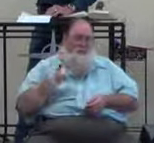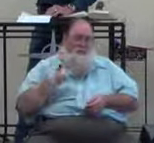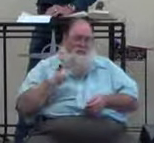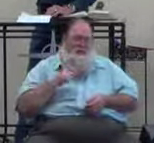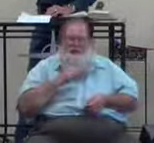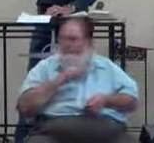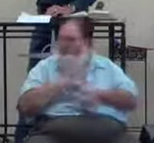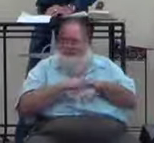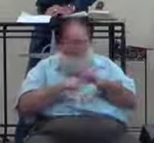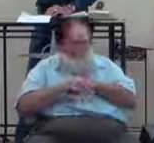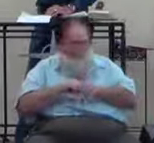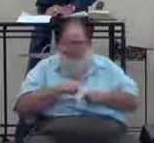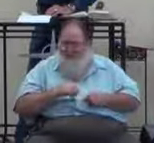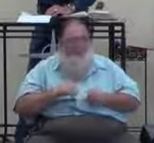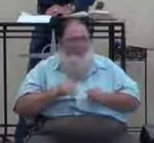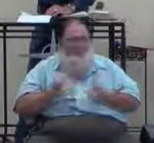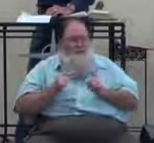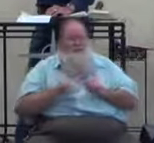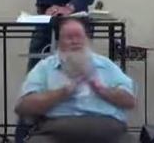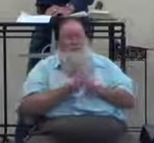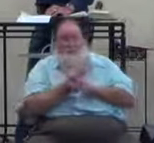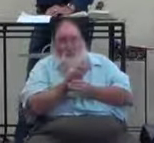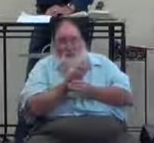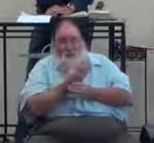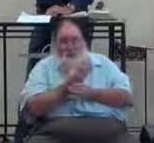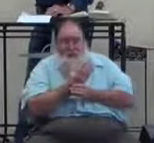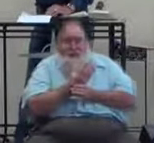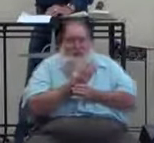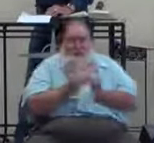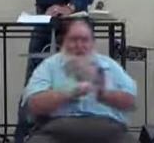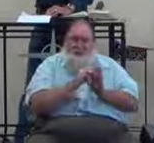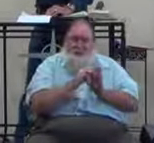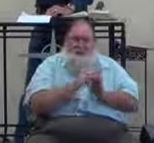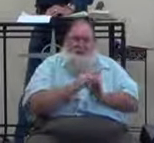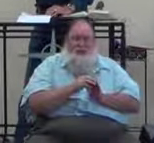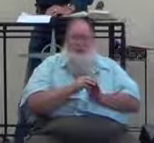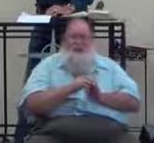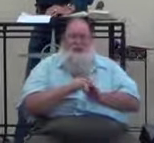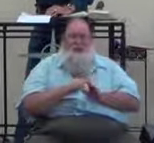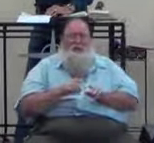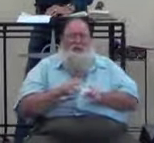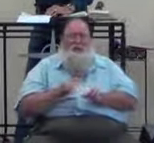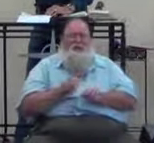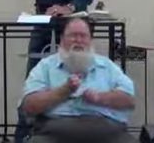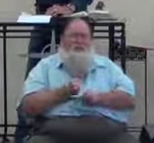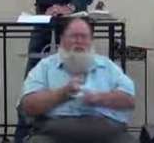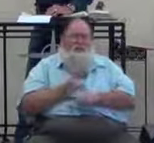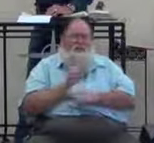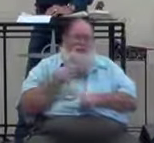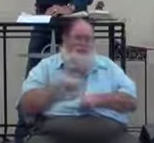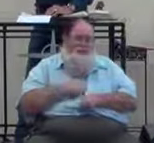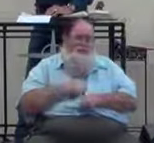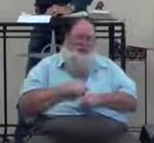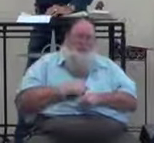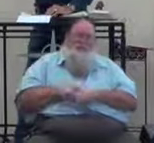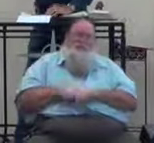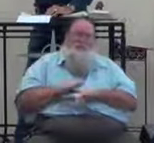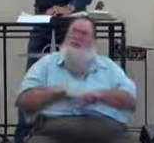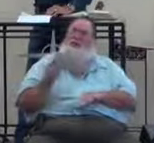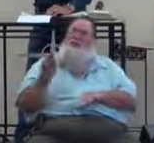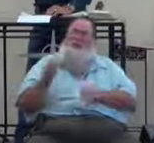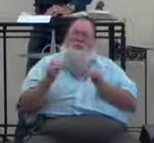life. And it caused me to lean in and draw off of God and trust in him more. And when I